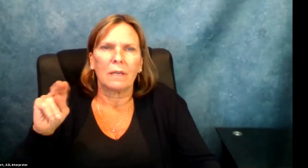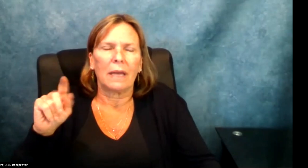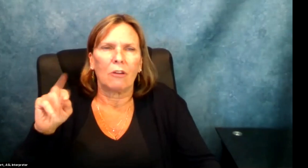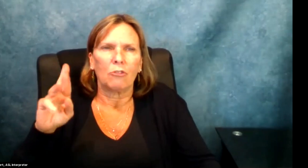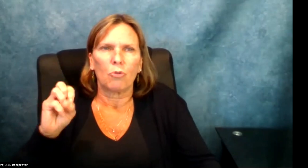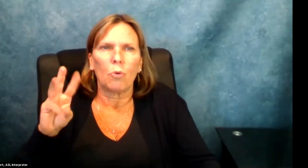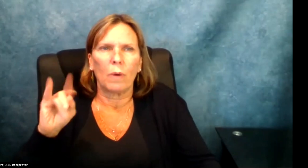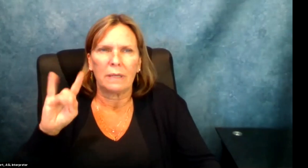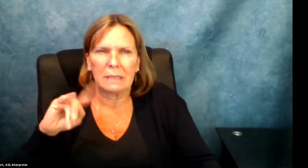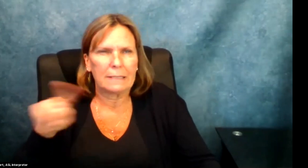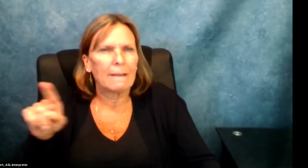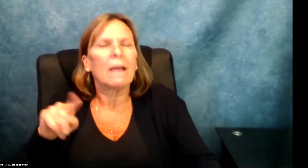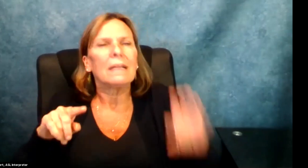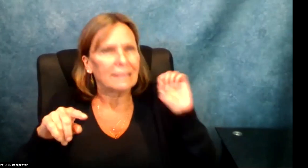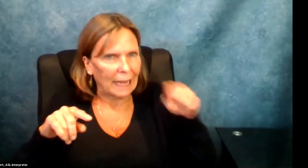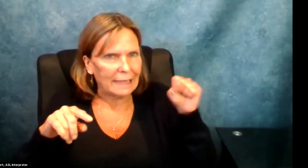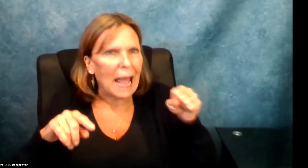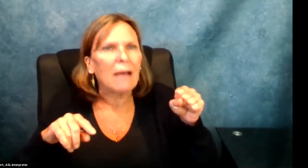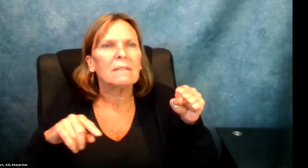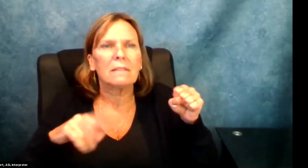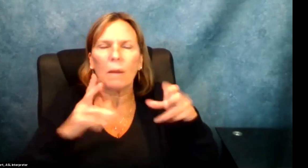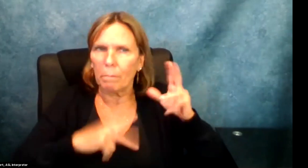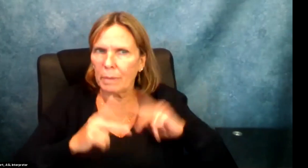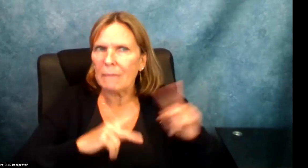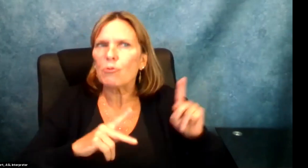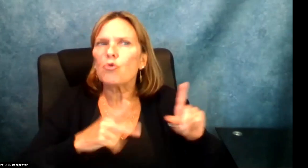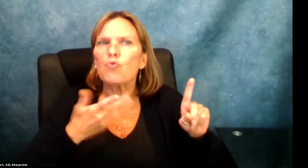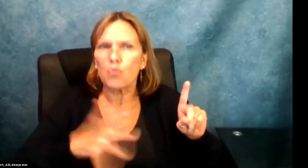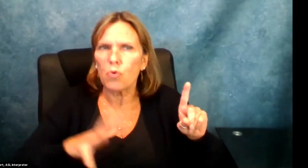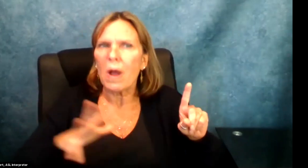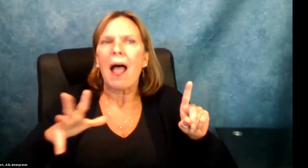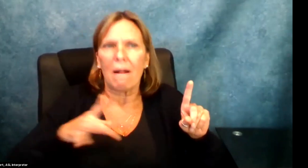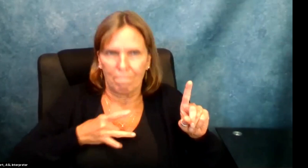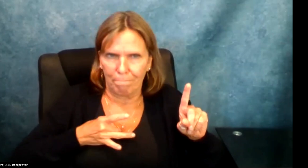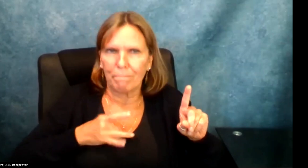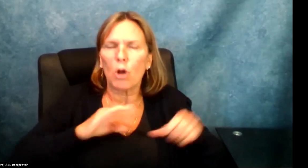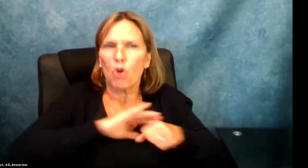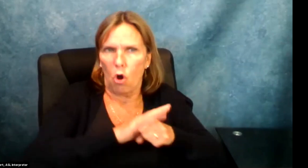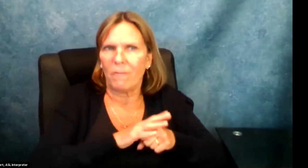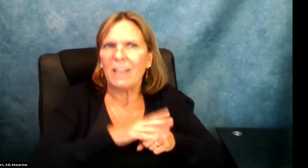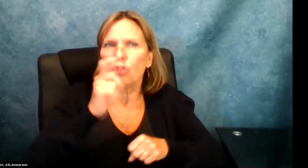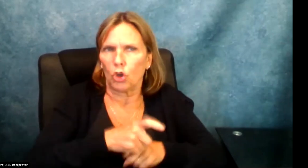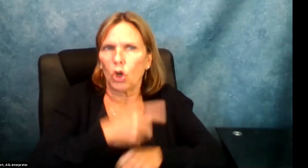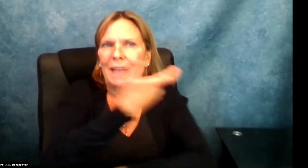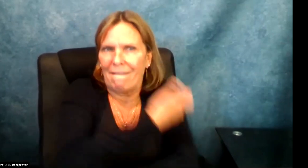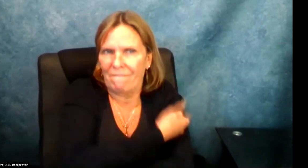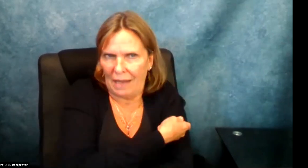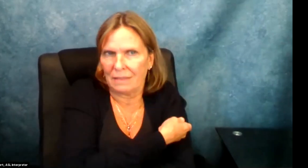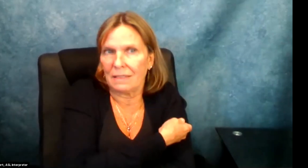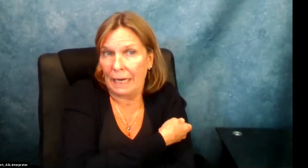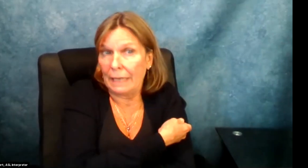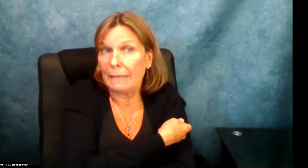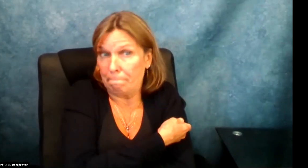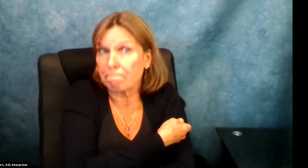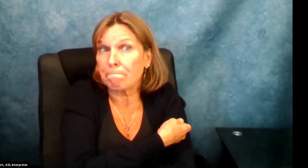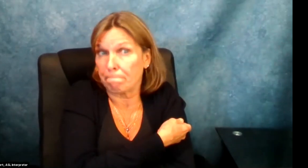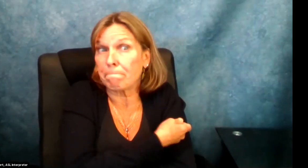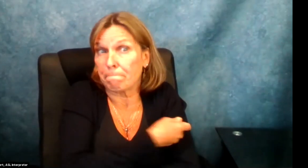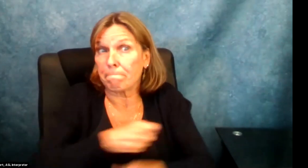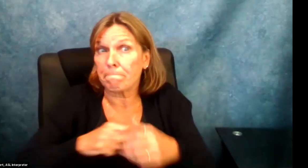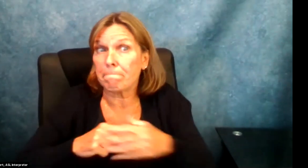We do think that people should get vaccinated who have had COVID, and